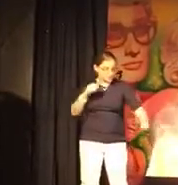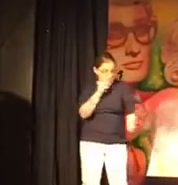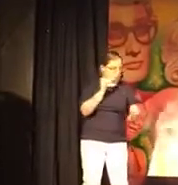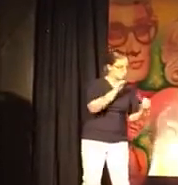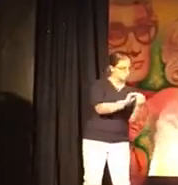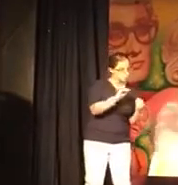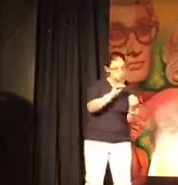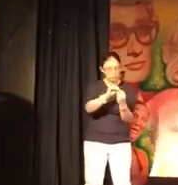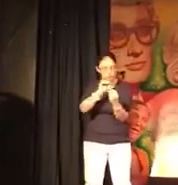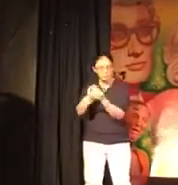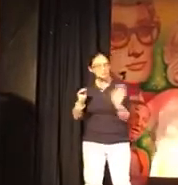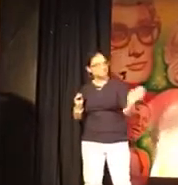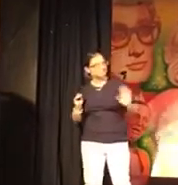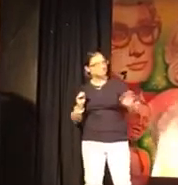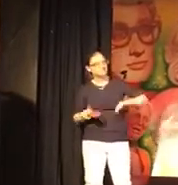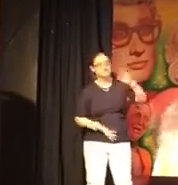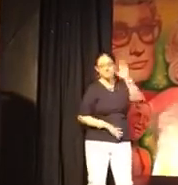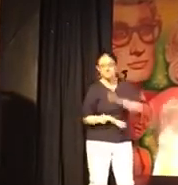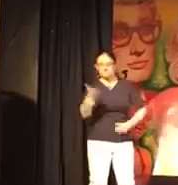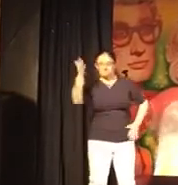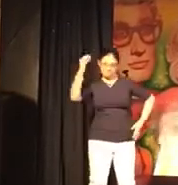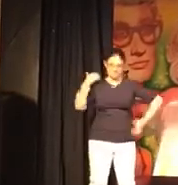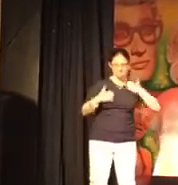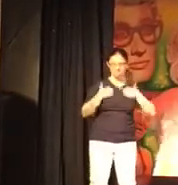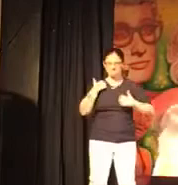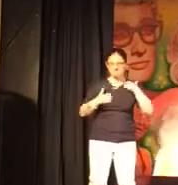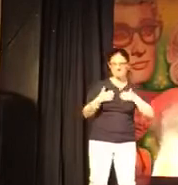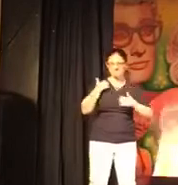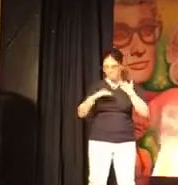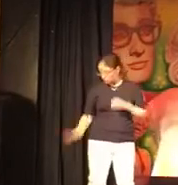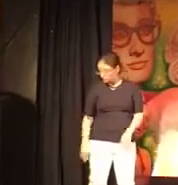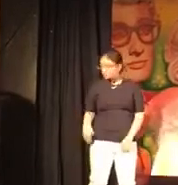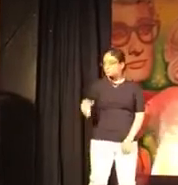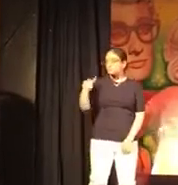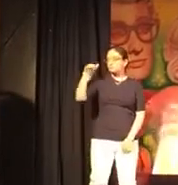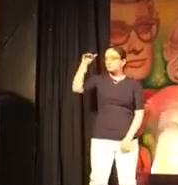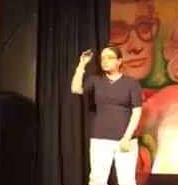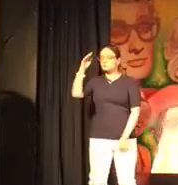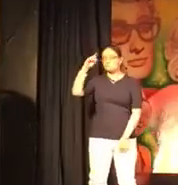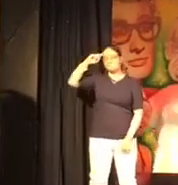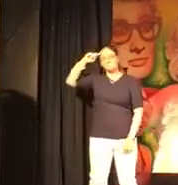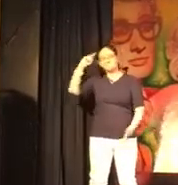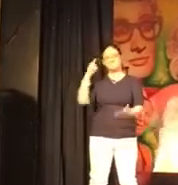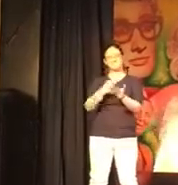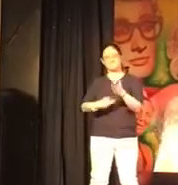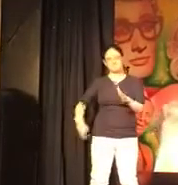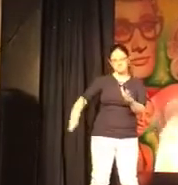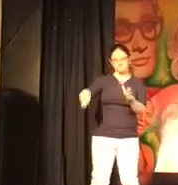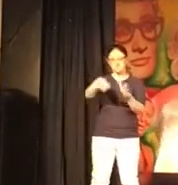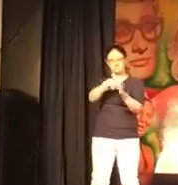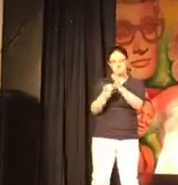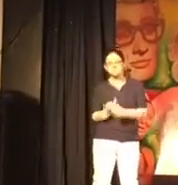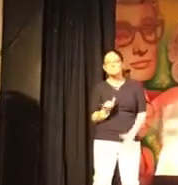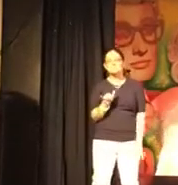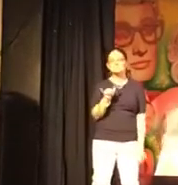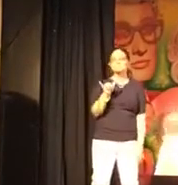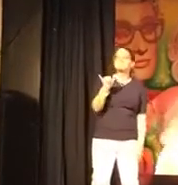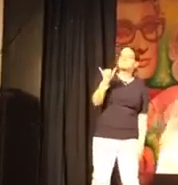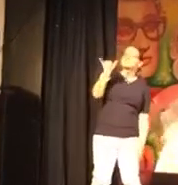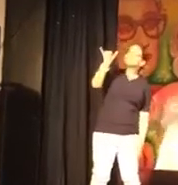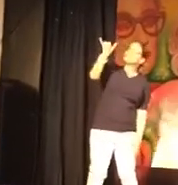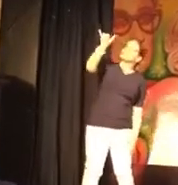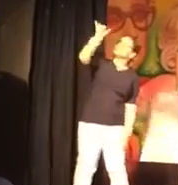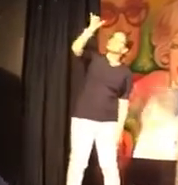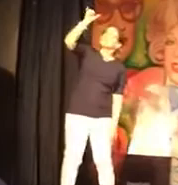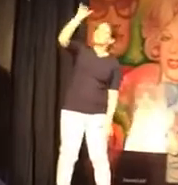this is it's my eye You pull that light, take that light